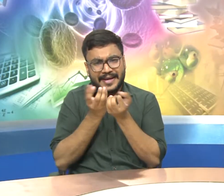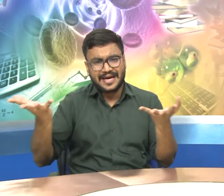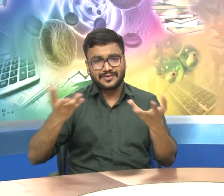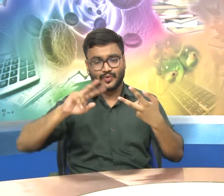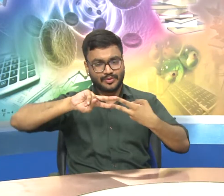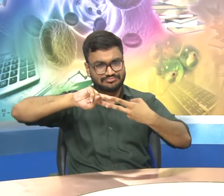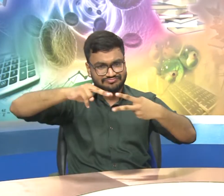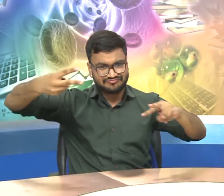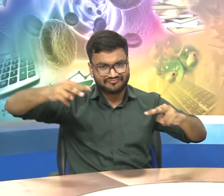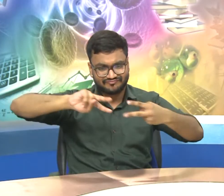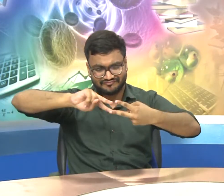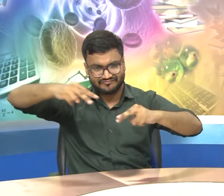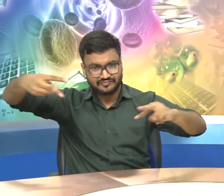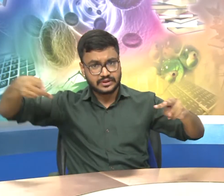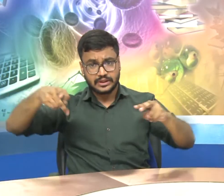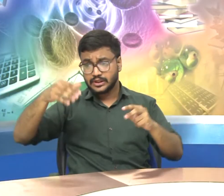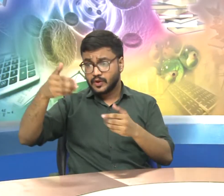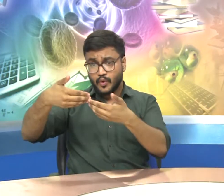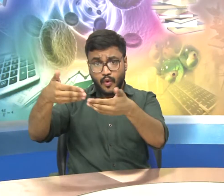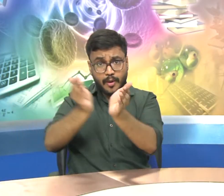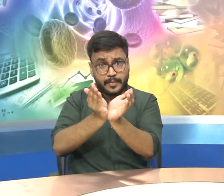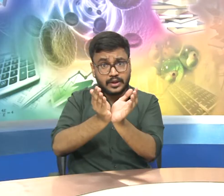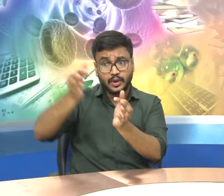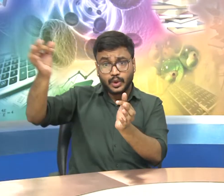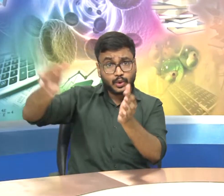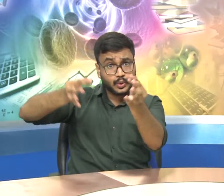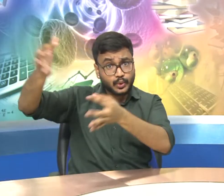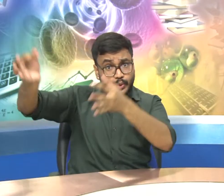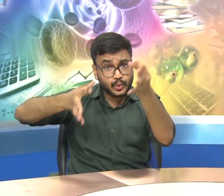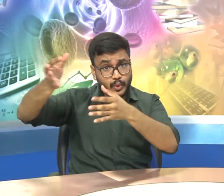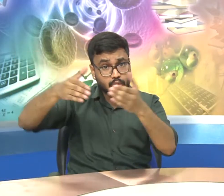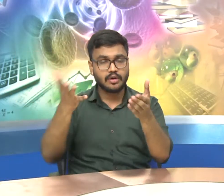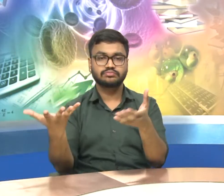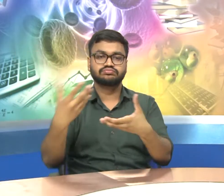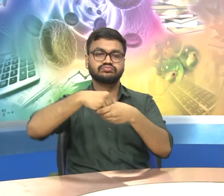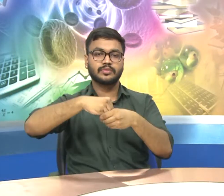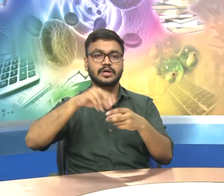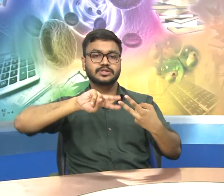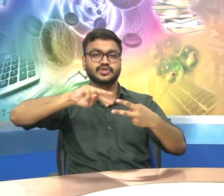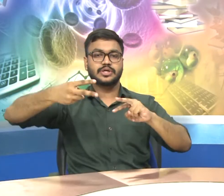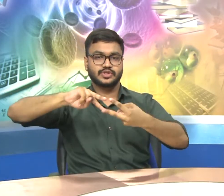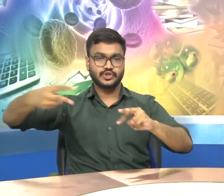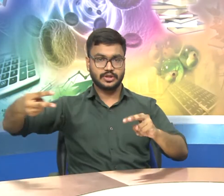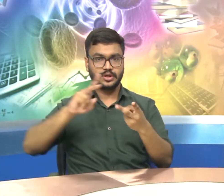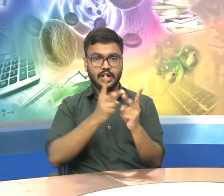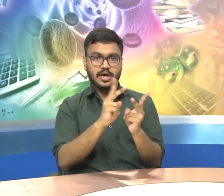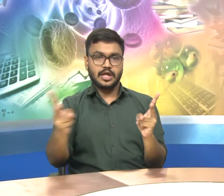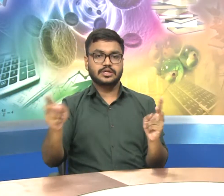And also, over many generations, these changes can form new species.